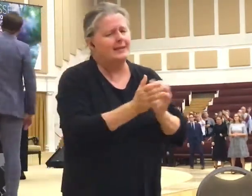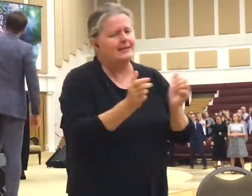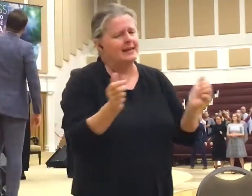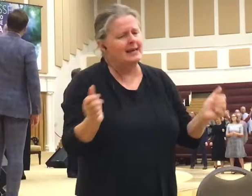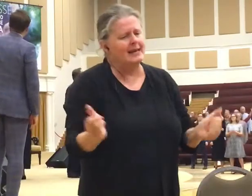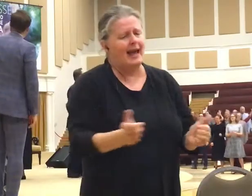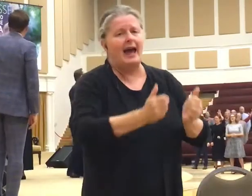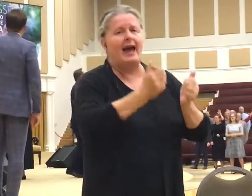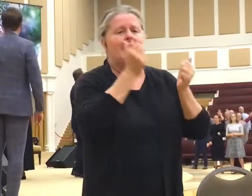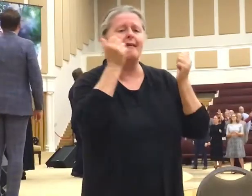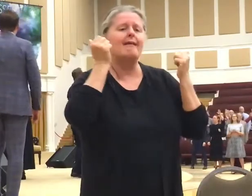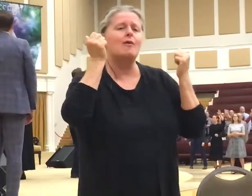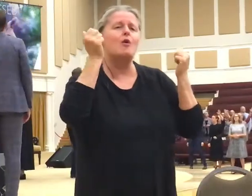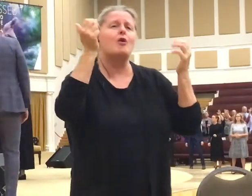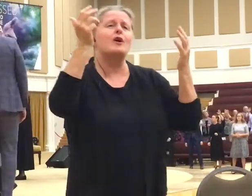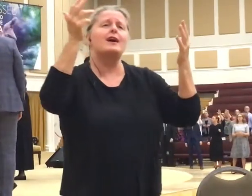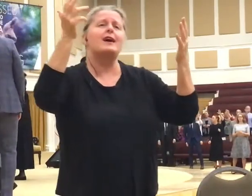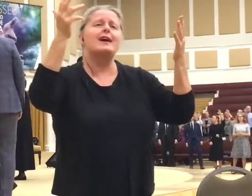hallelujah. We sing